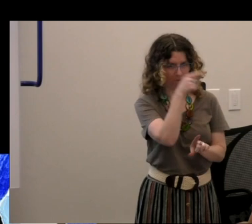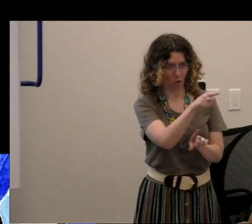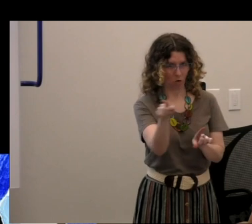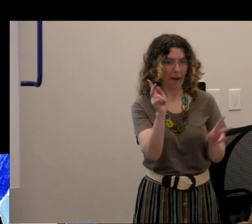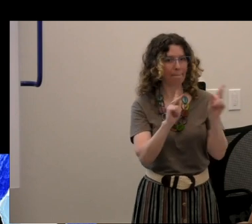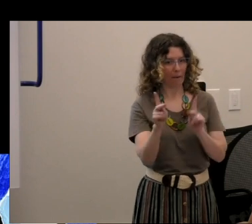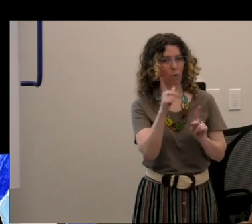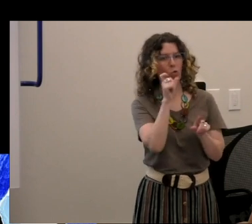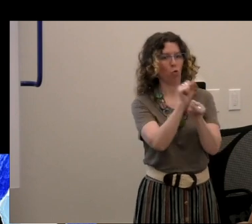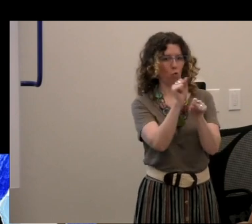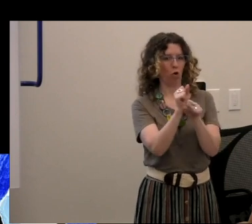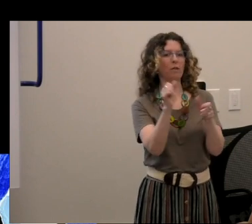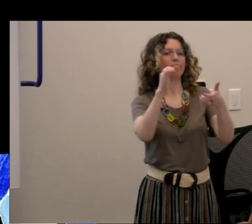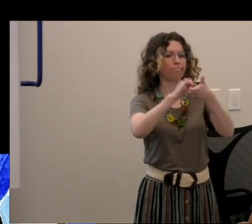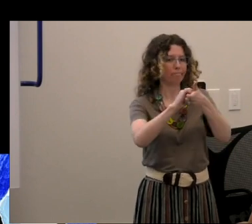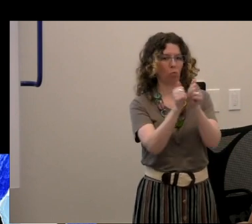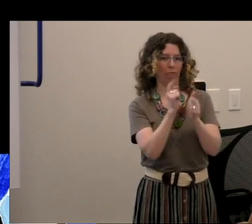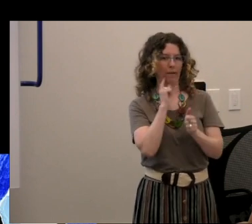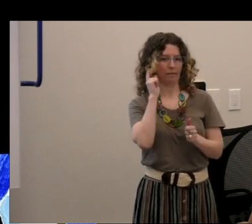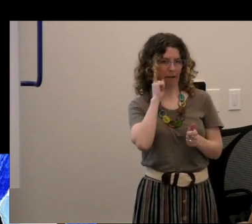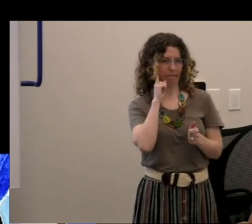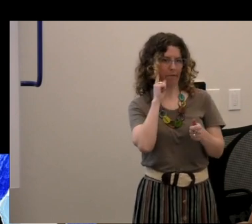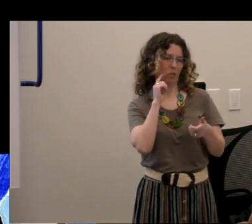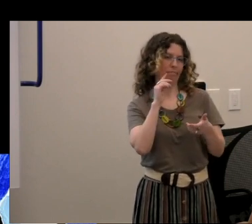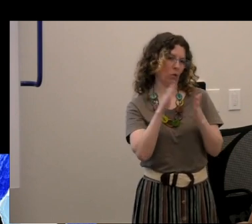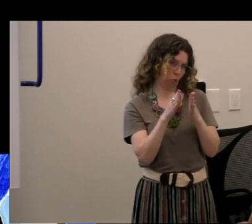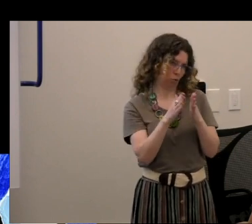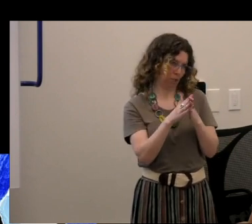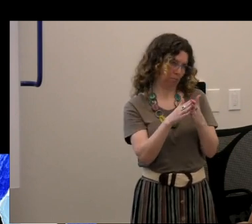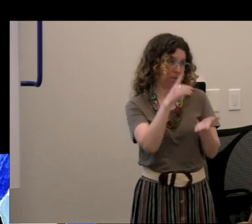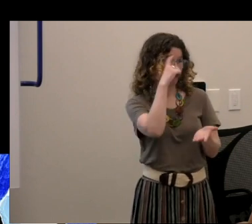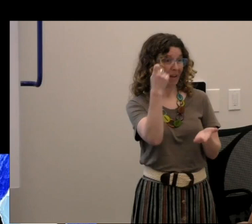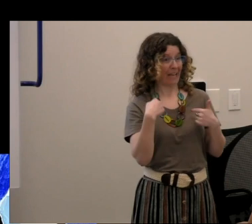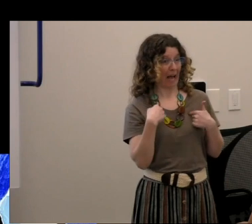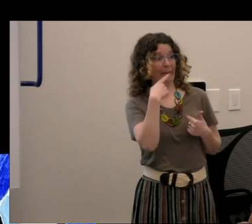I want to model best practices for everyone who wants to come and work in collaboration with the deaf community.